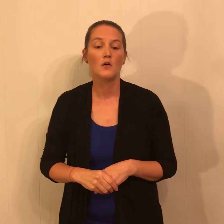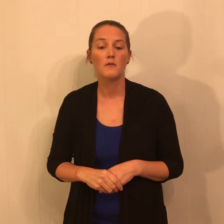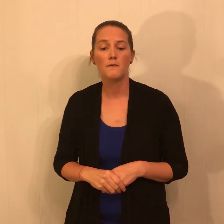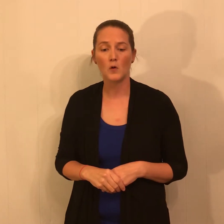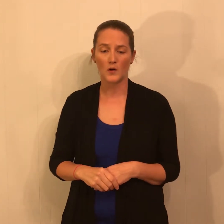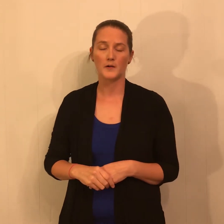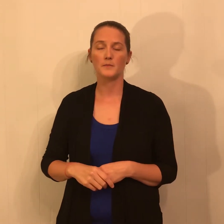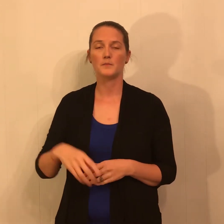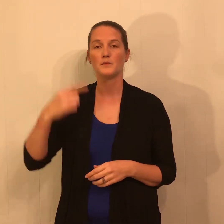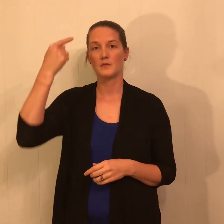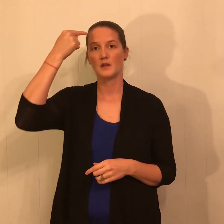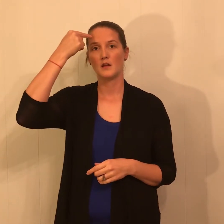For.